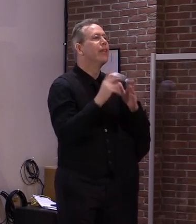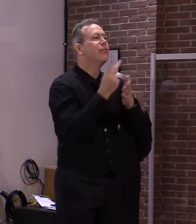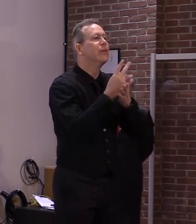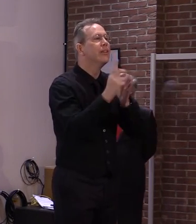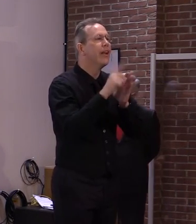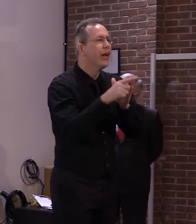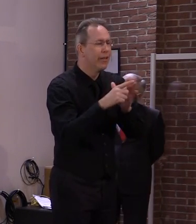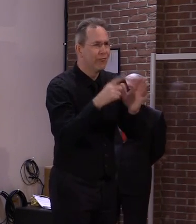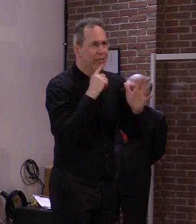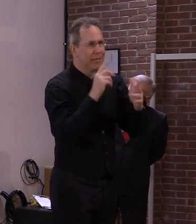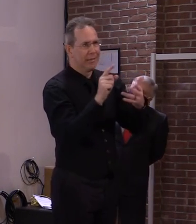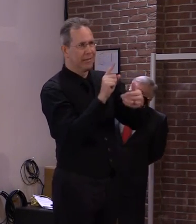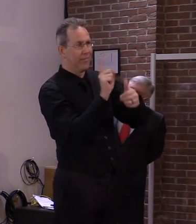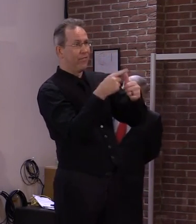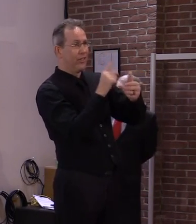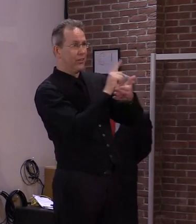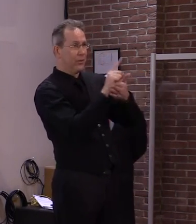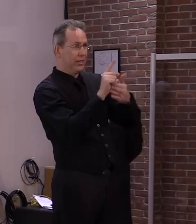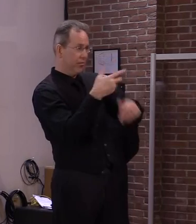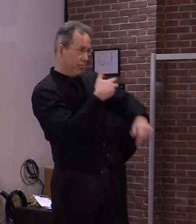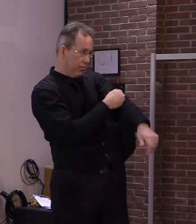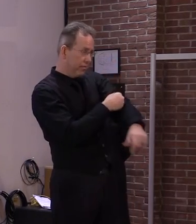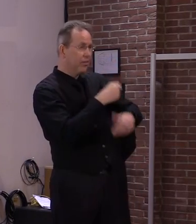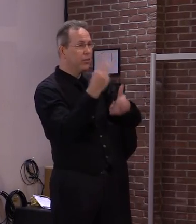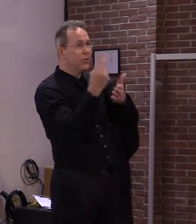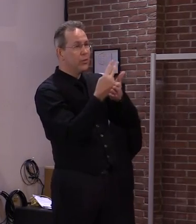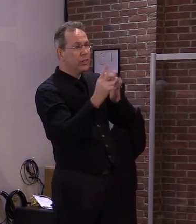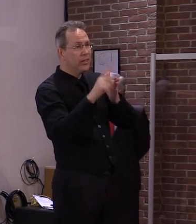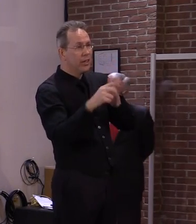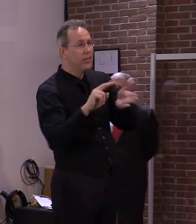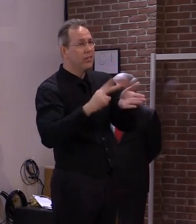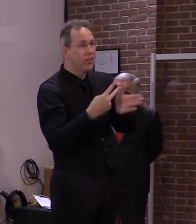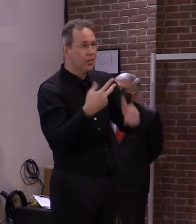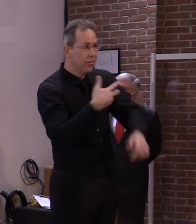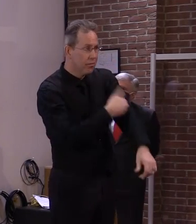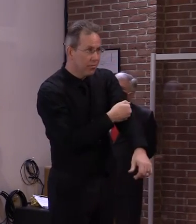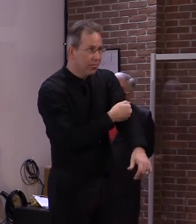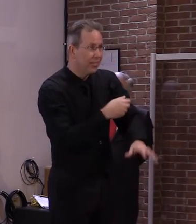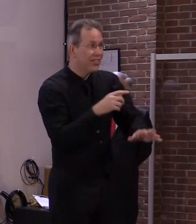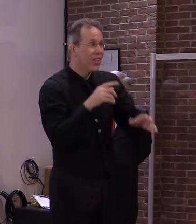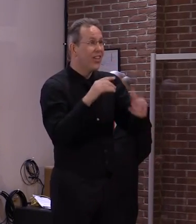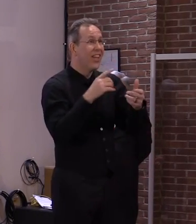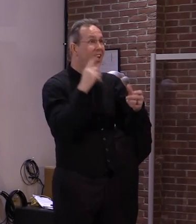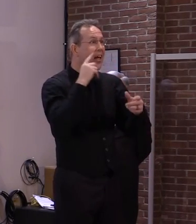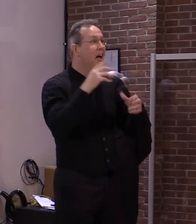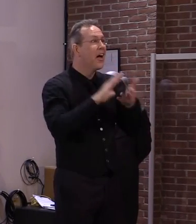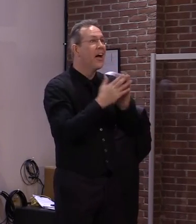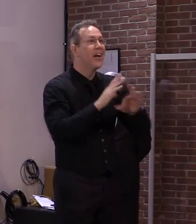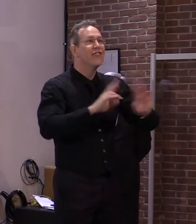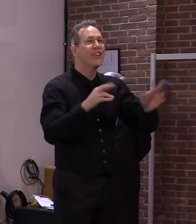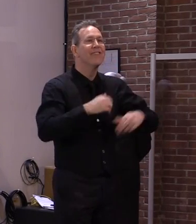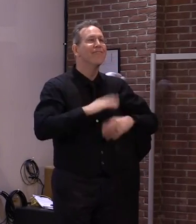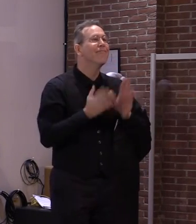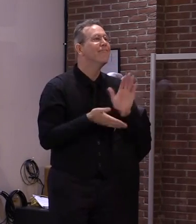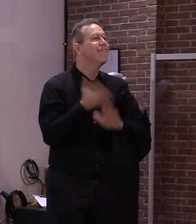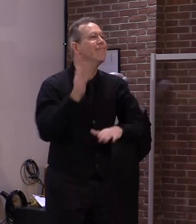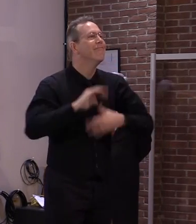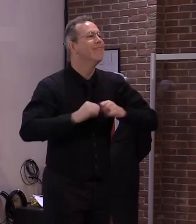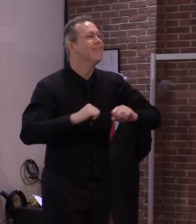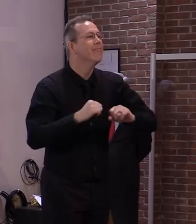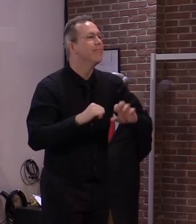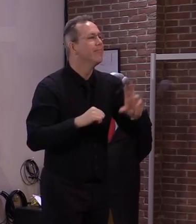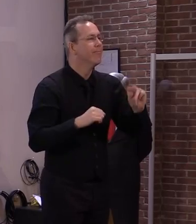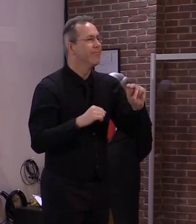so it doesn't really work until 2 months after your first dose, or a month and a half anyhow. So Dr.